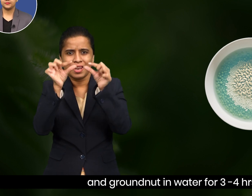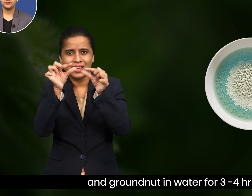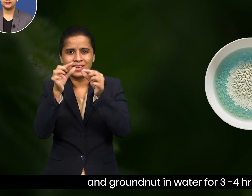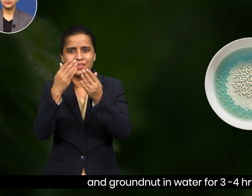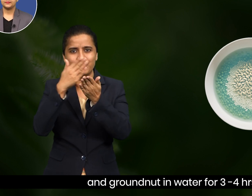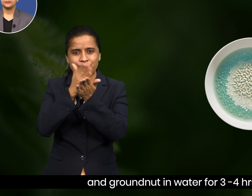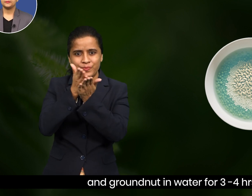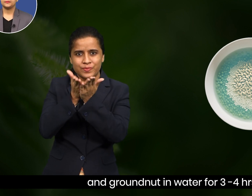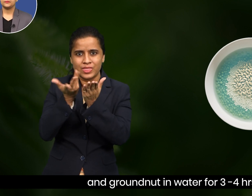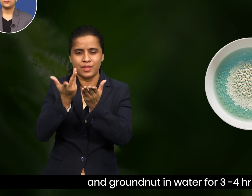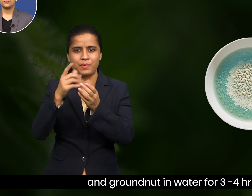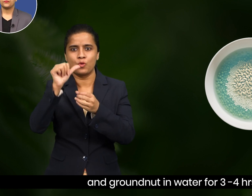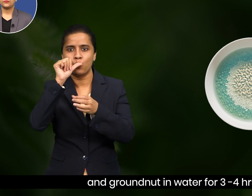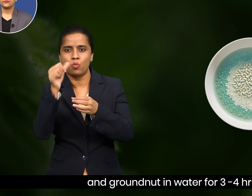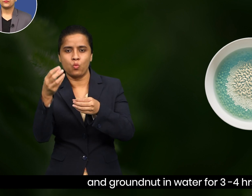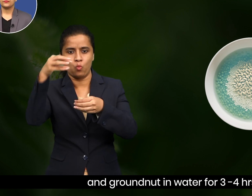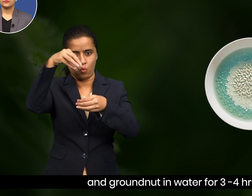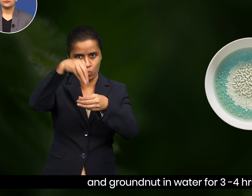hours.